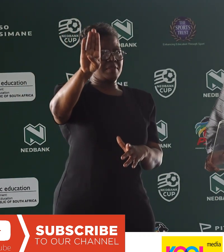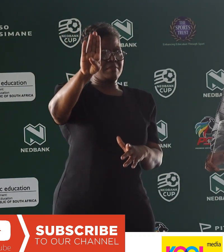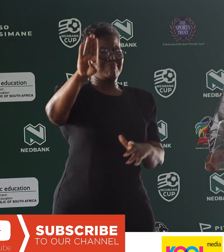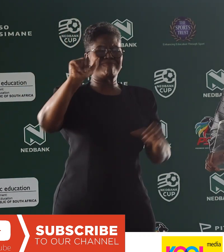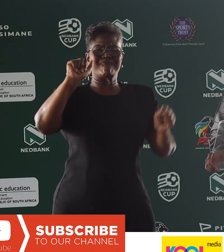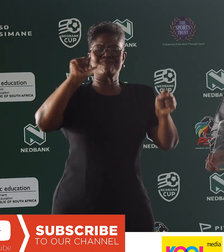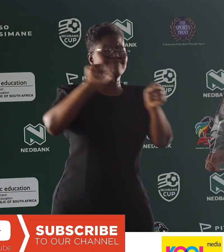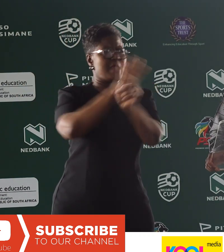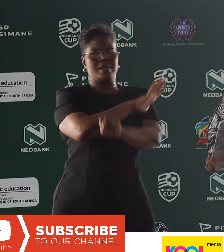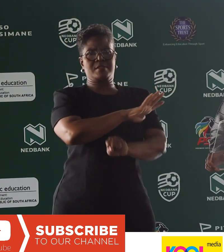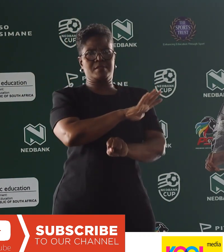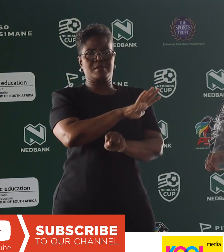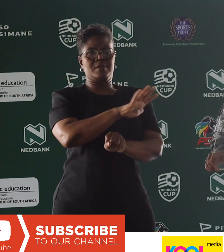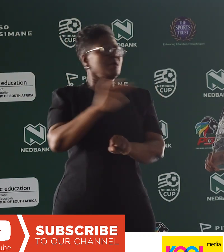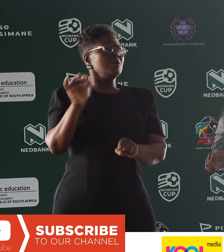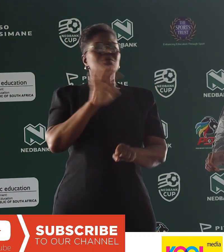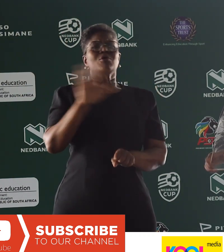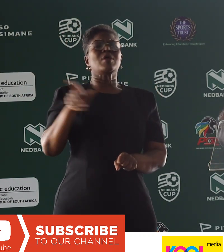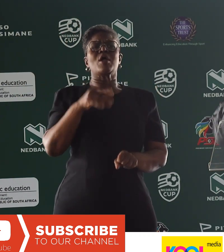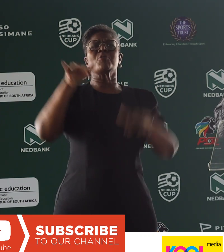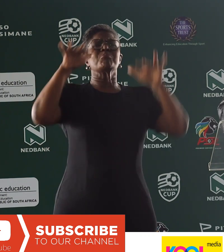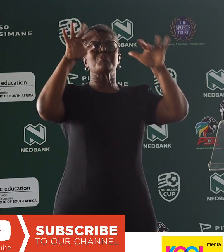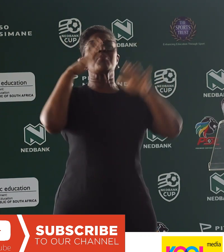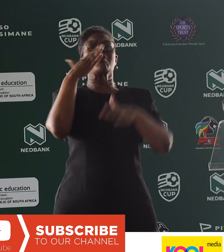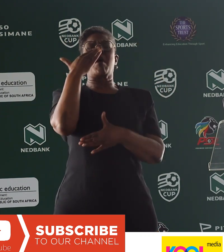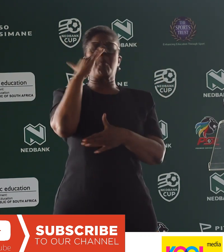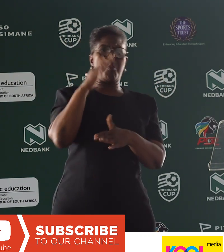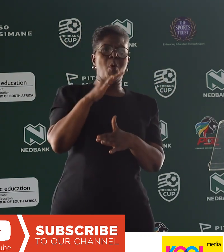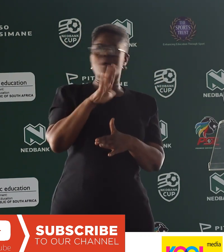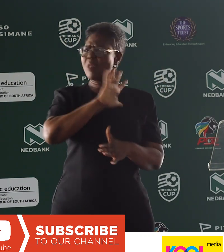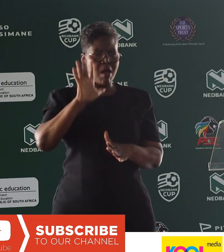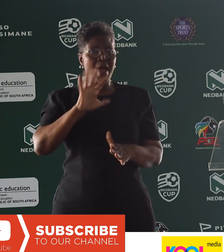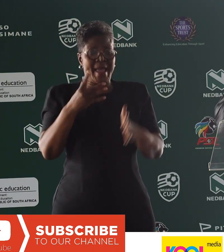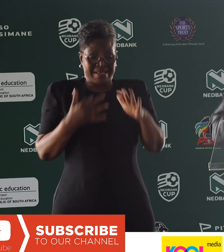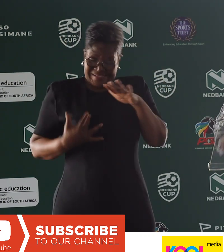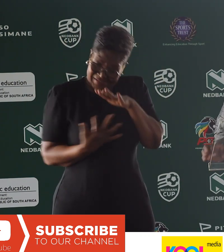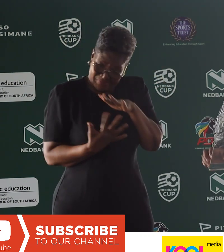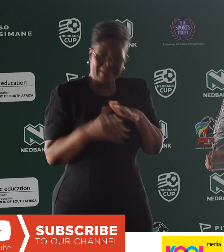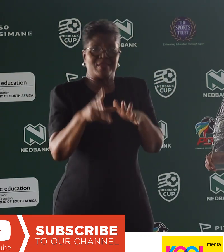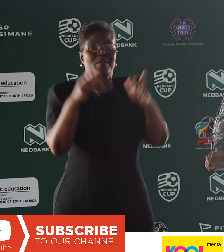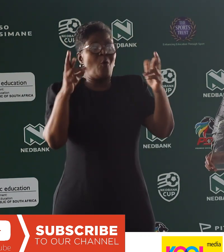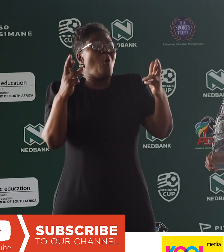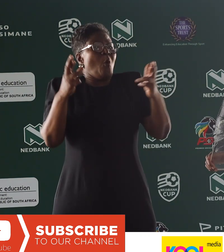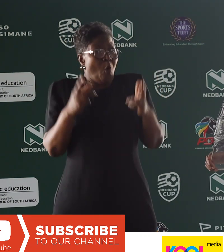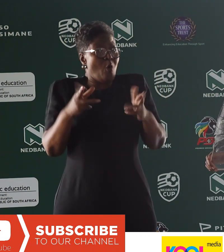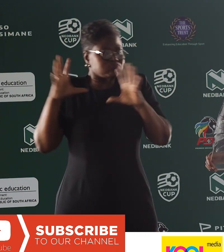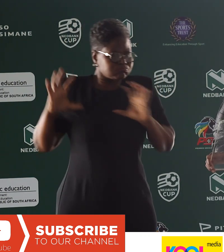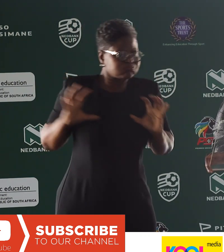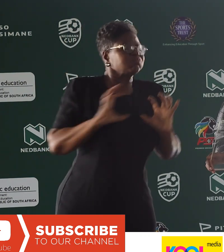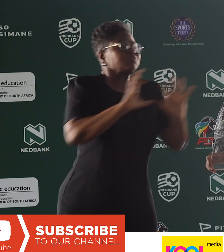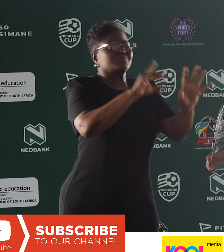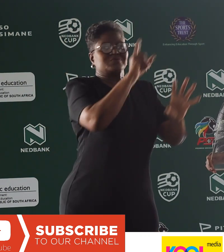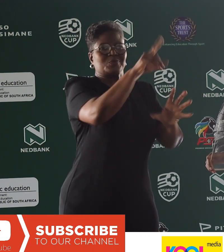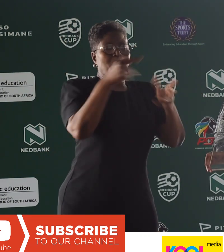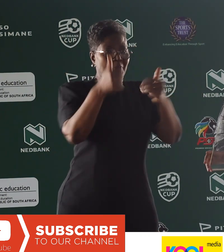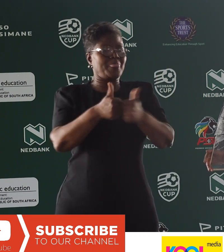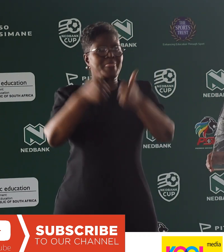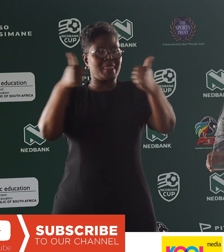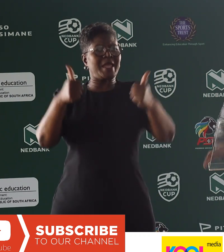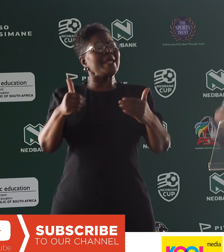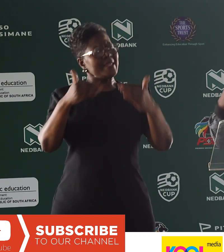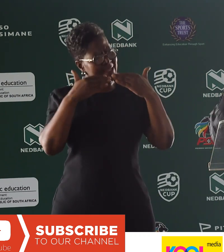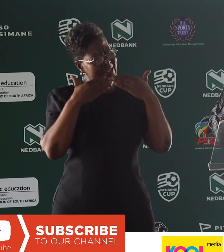PET, it's not just people aboard. There's an inspiration and a hope that gives them to attend those games. We want to thank you and